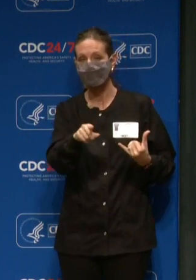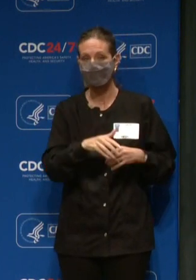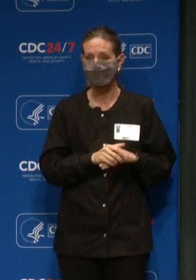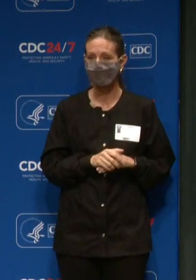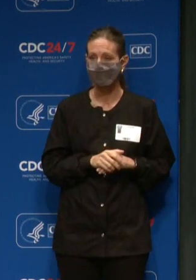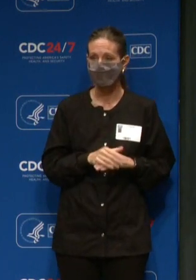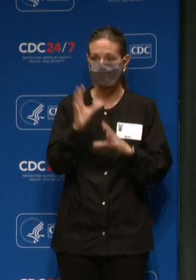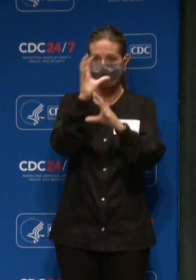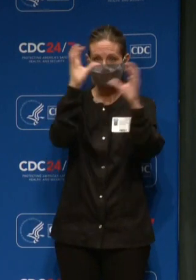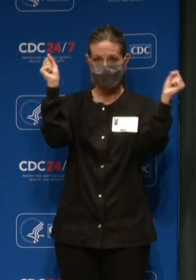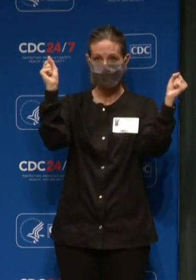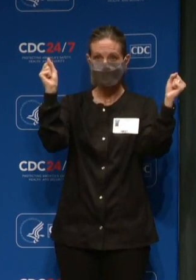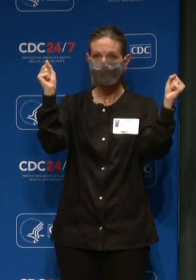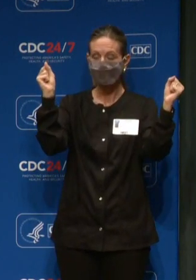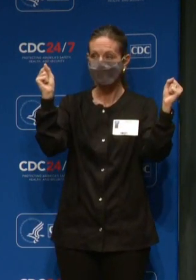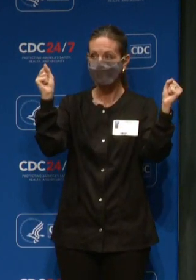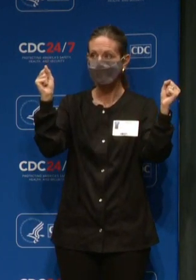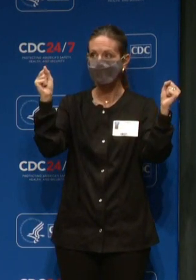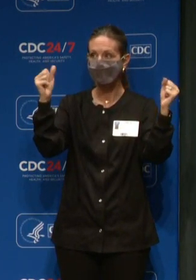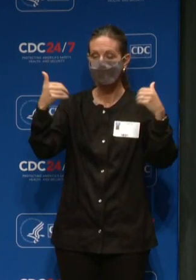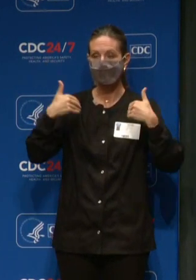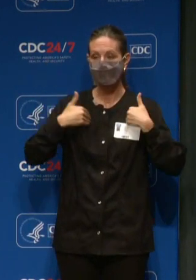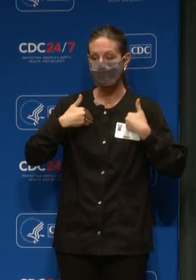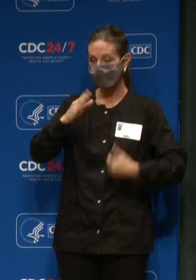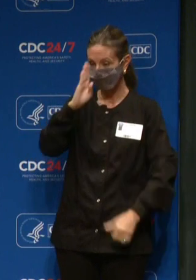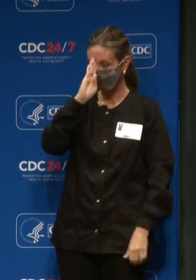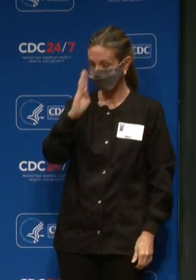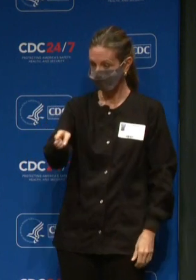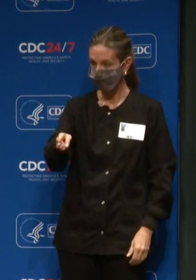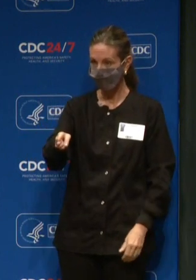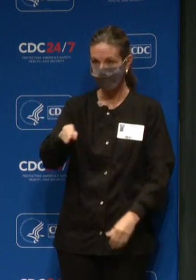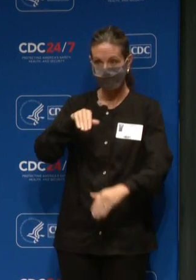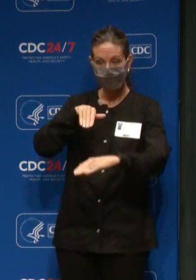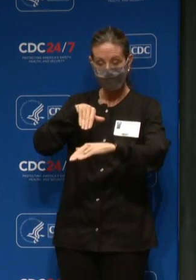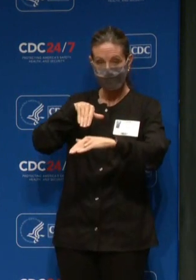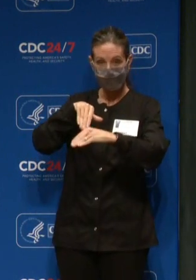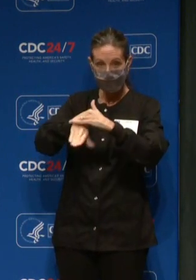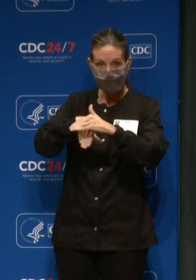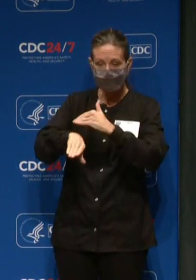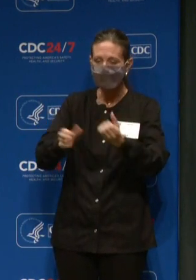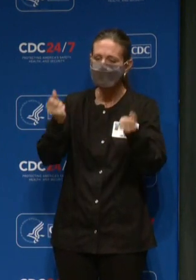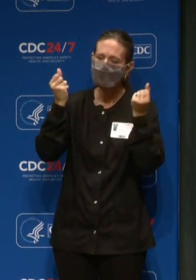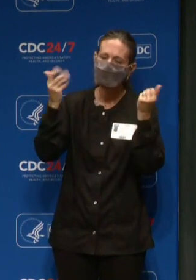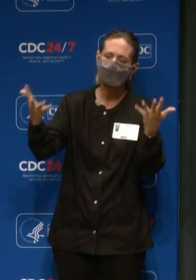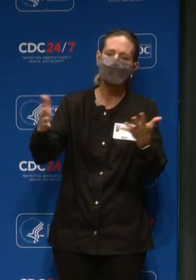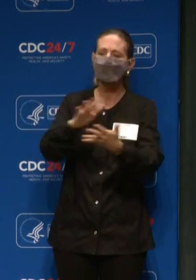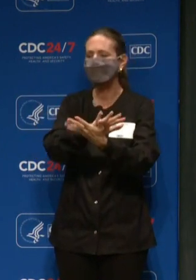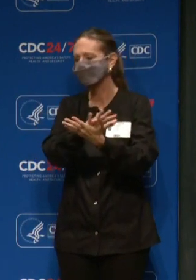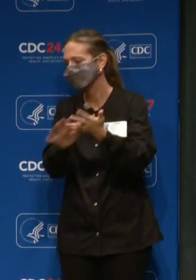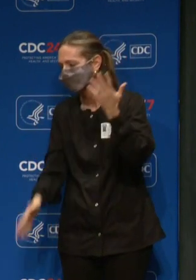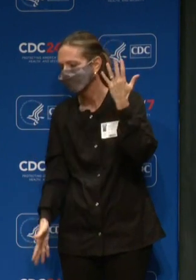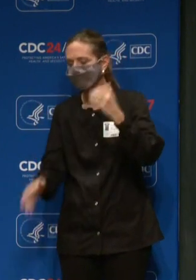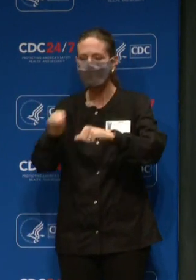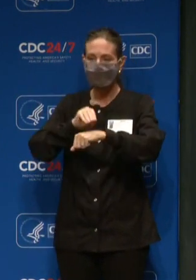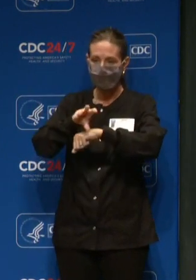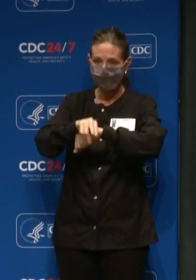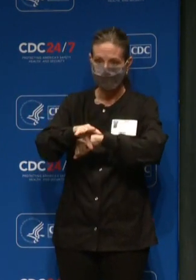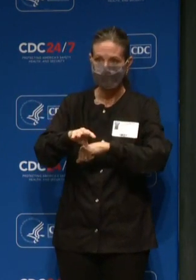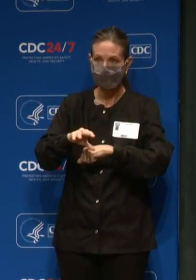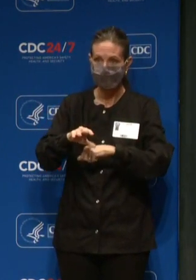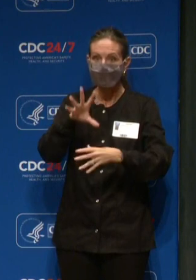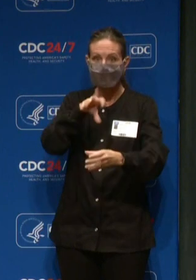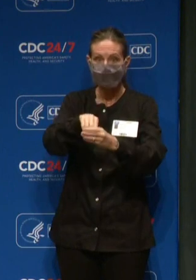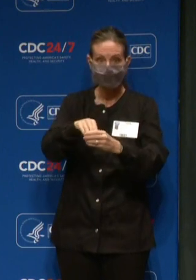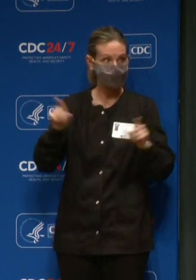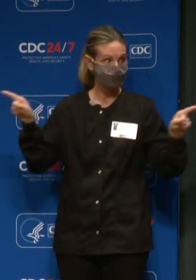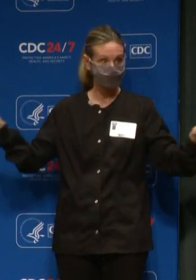the President has assembled and has direct access to many different advisors, including the people on this stage as well as others. I try to make sure